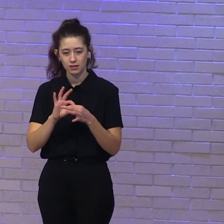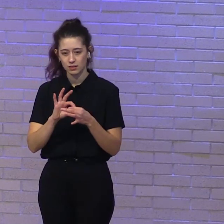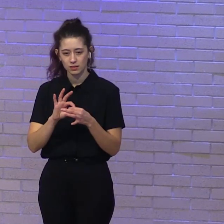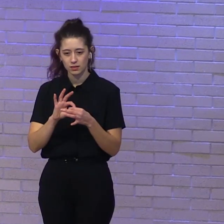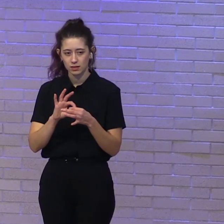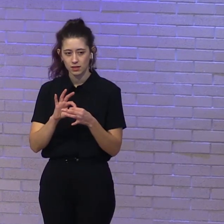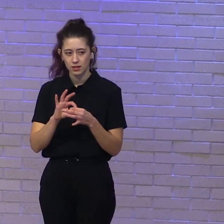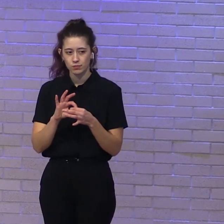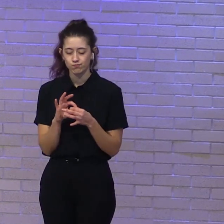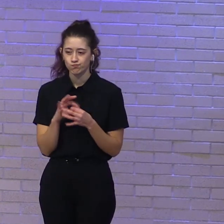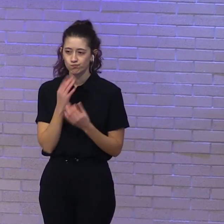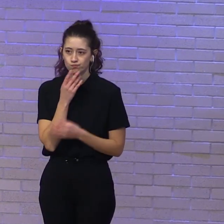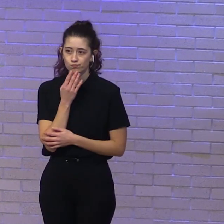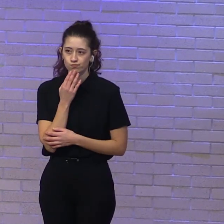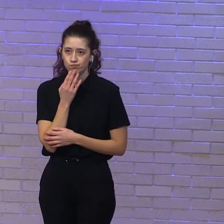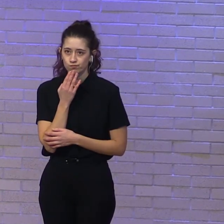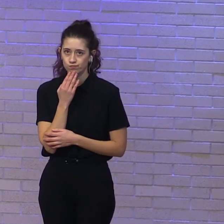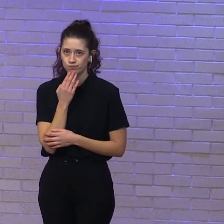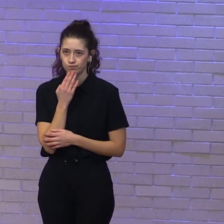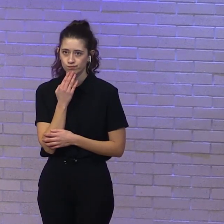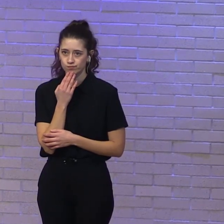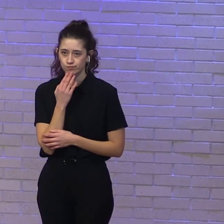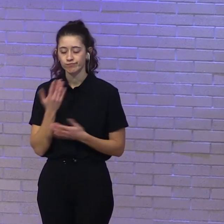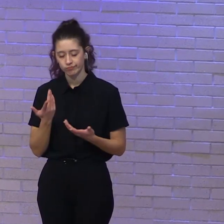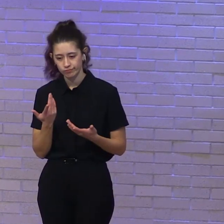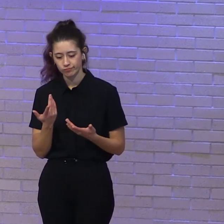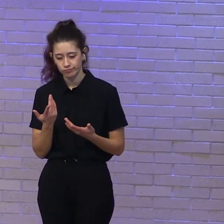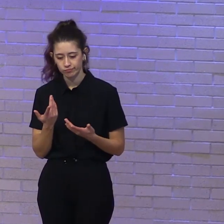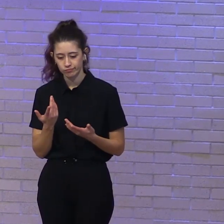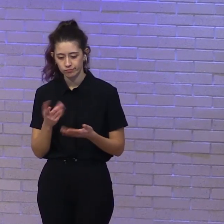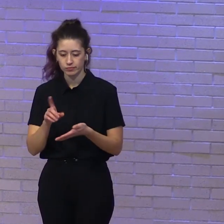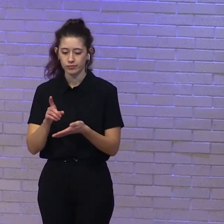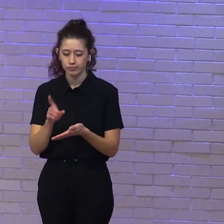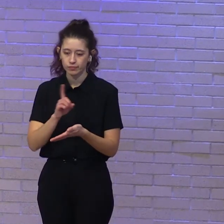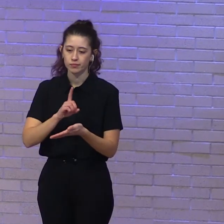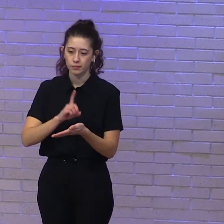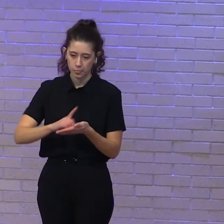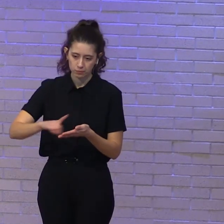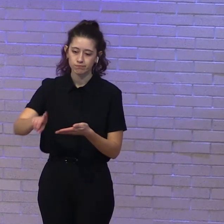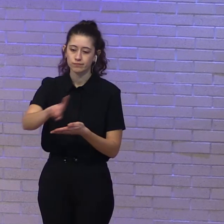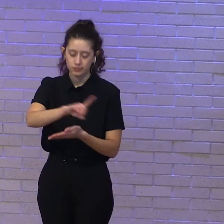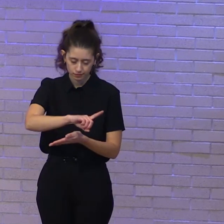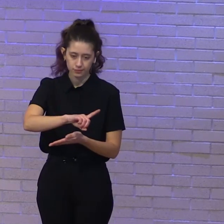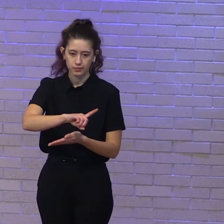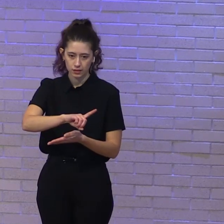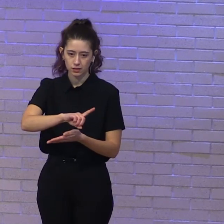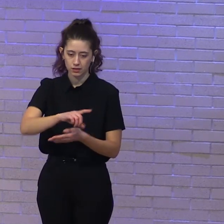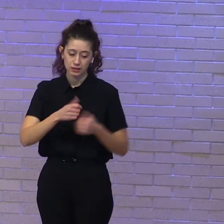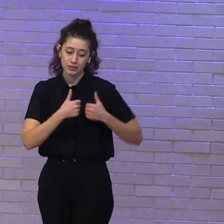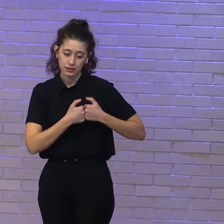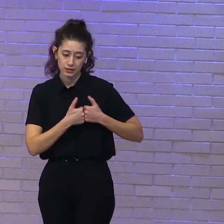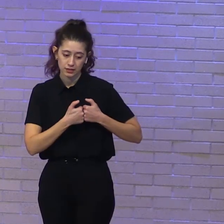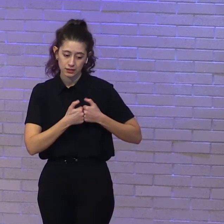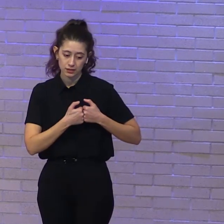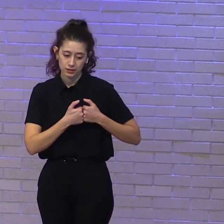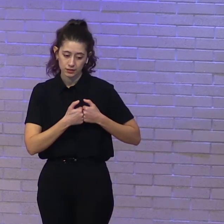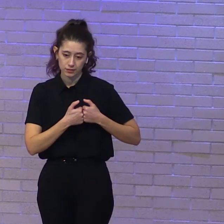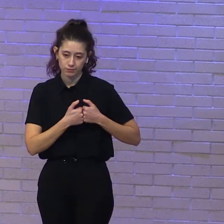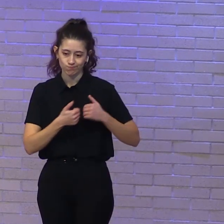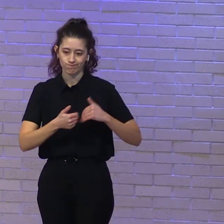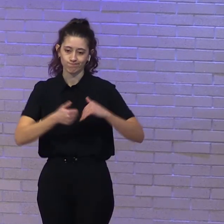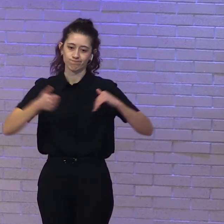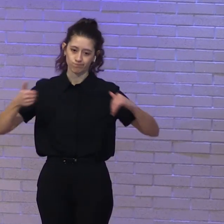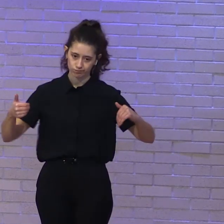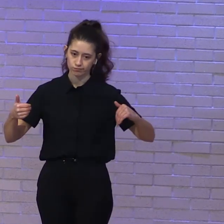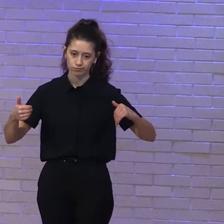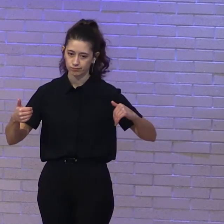And so a couple weeks after that, me and my girlfriend ended up breaking up, and it kind of brought to light everything that